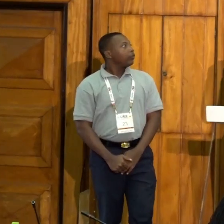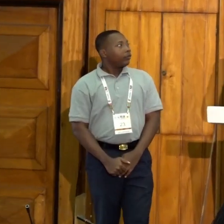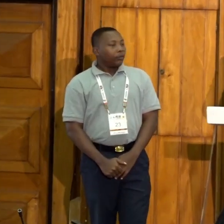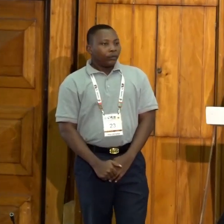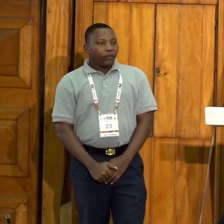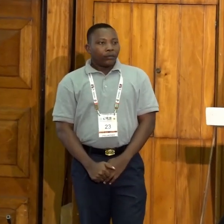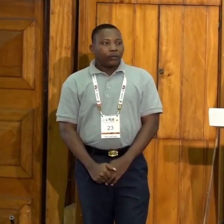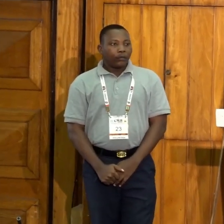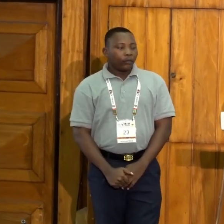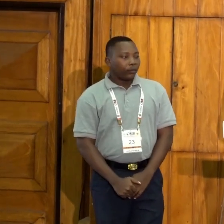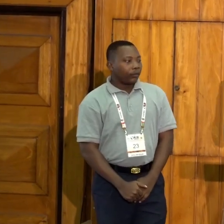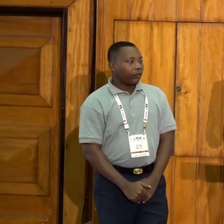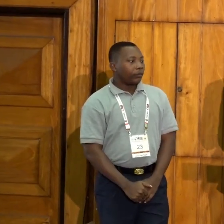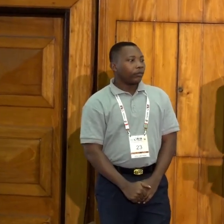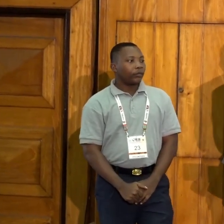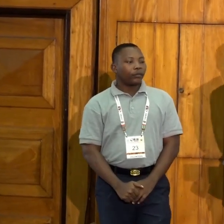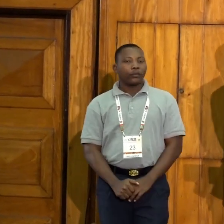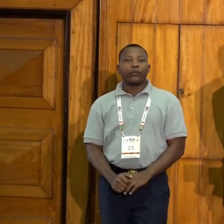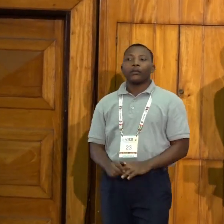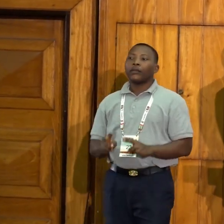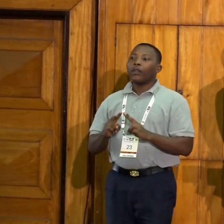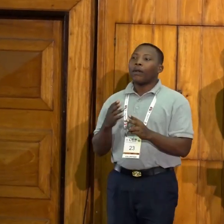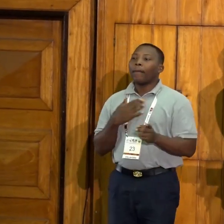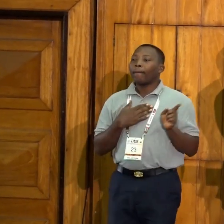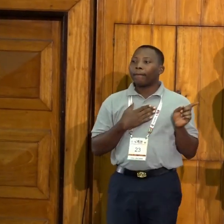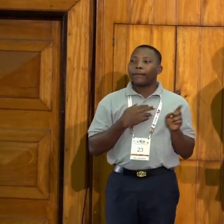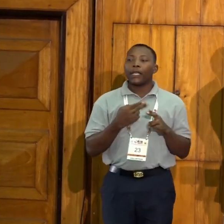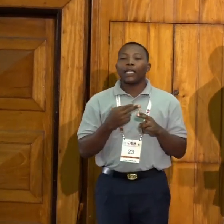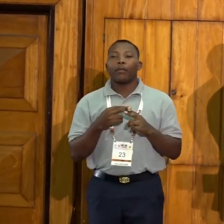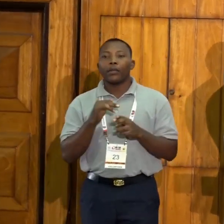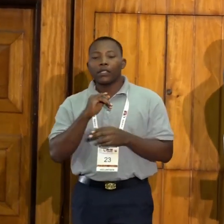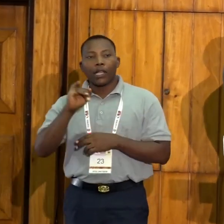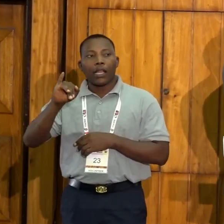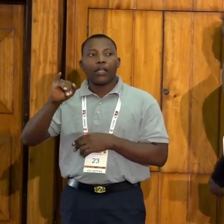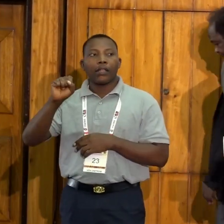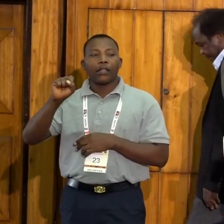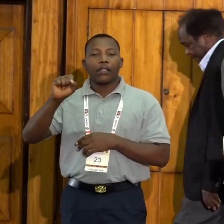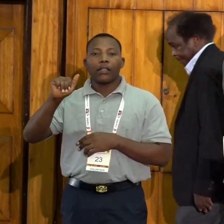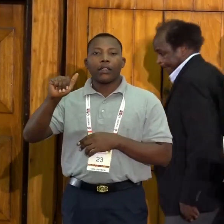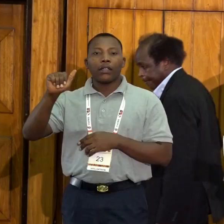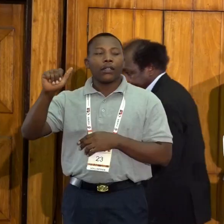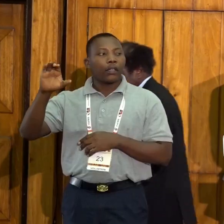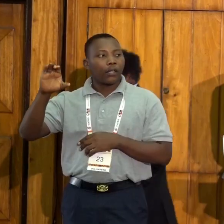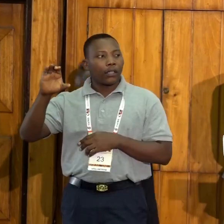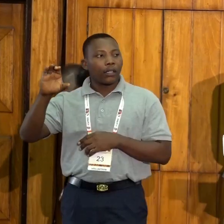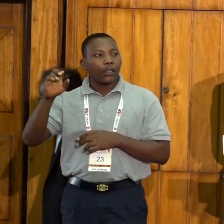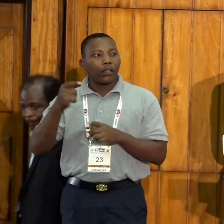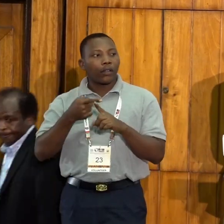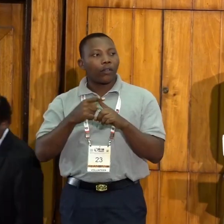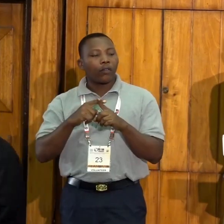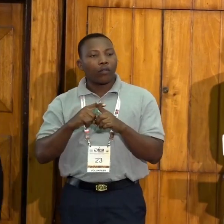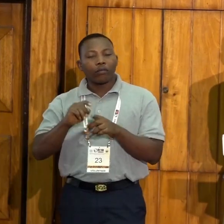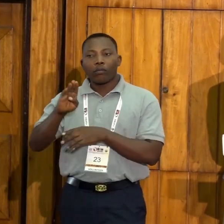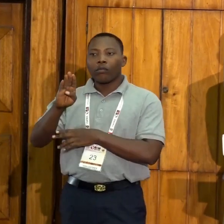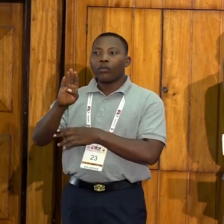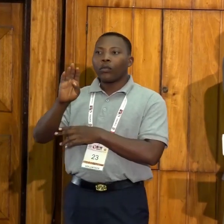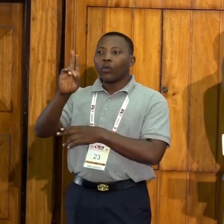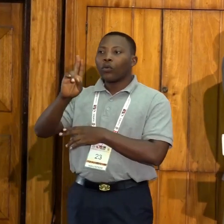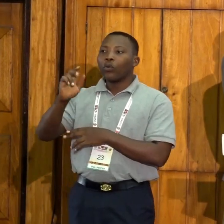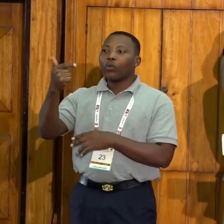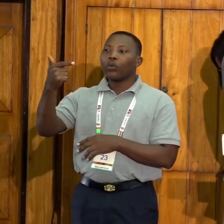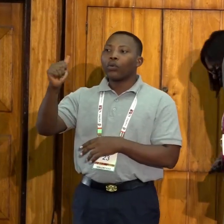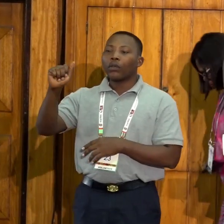Yeah. So, my name is Isaac Gulemye from Uganda. I work